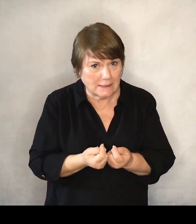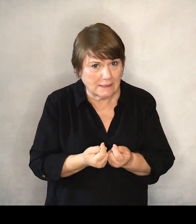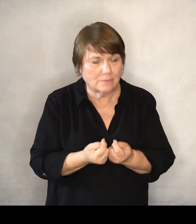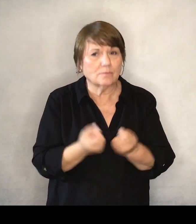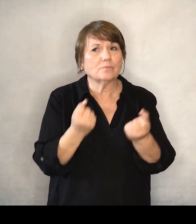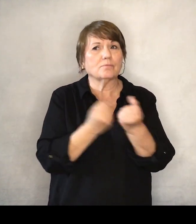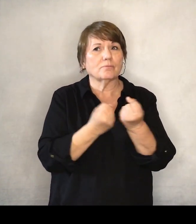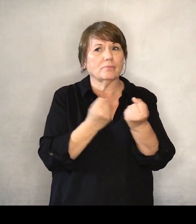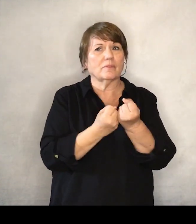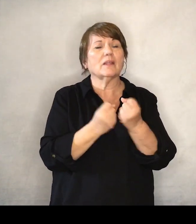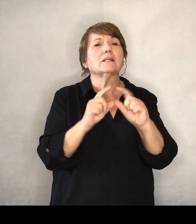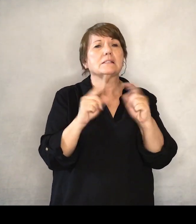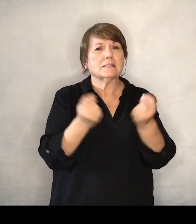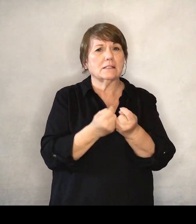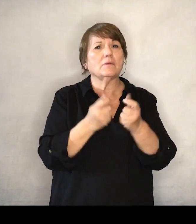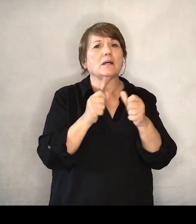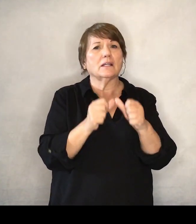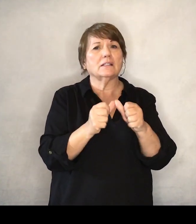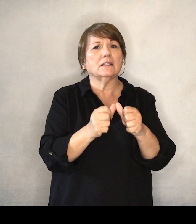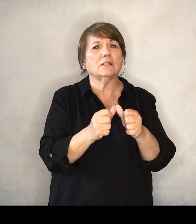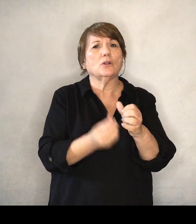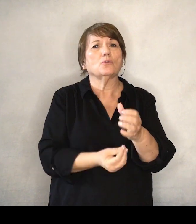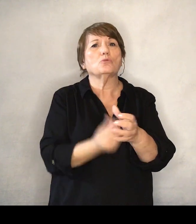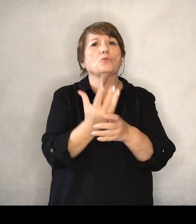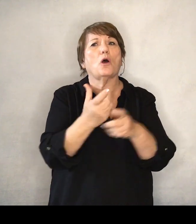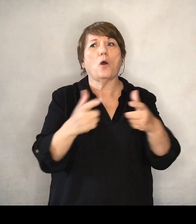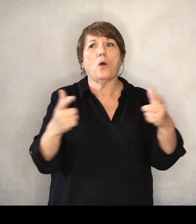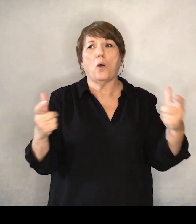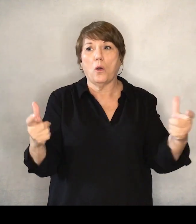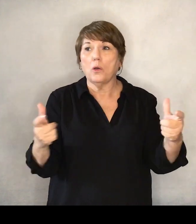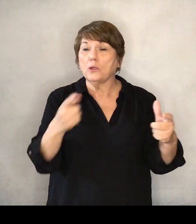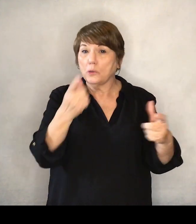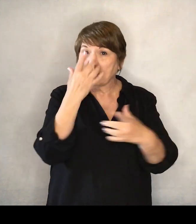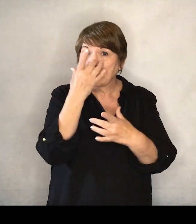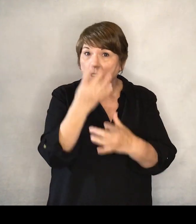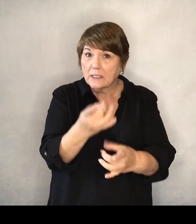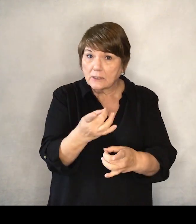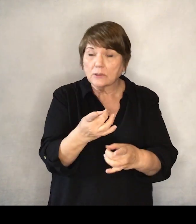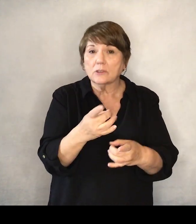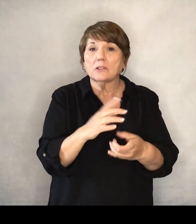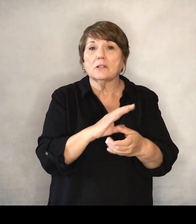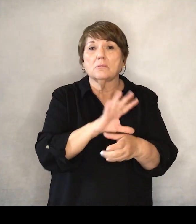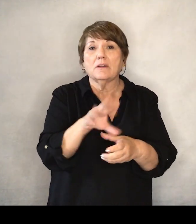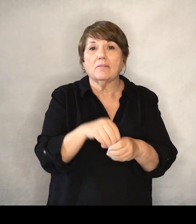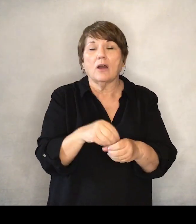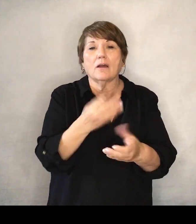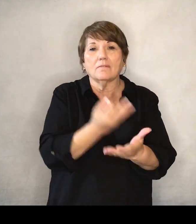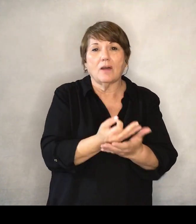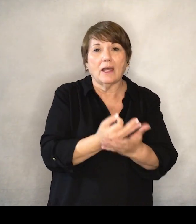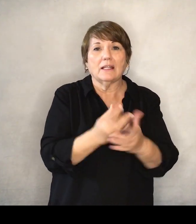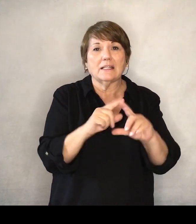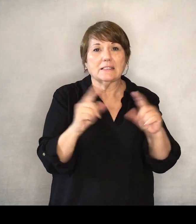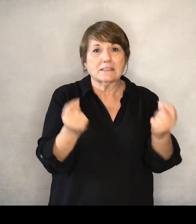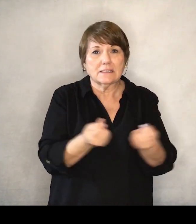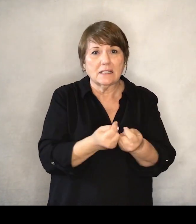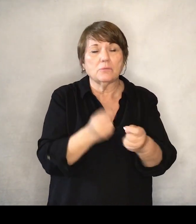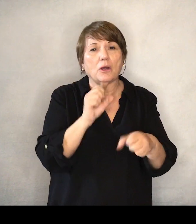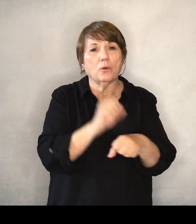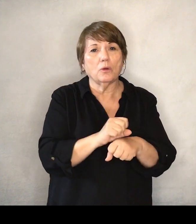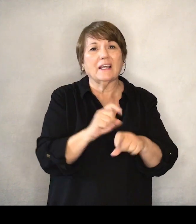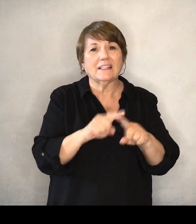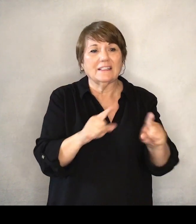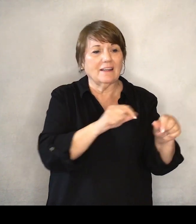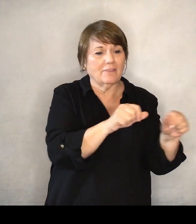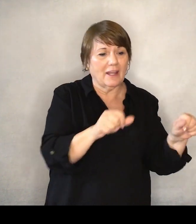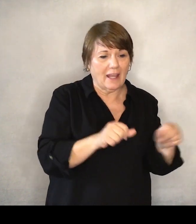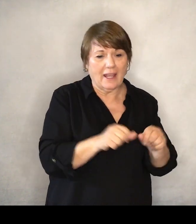this, continues to grow. So if you have any interest at all in being someone who's a part of the finance team and just working in the variety of